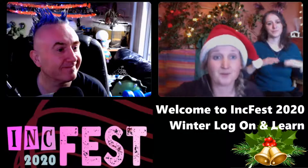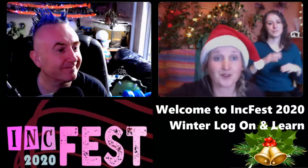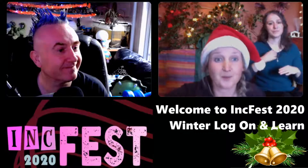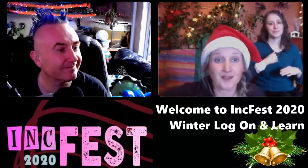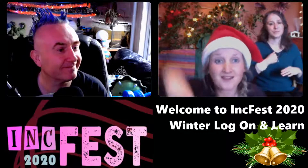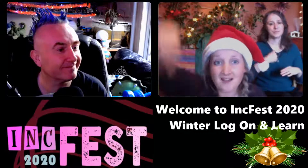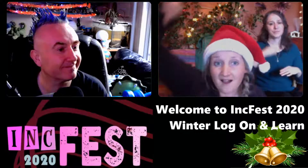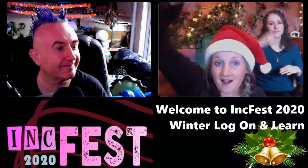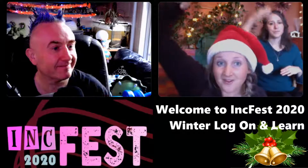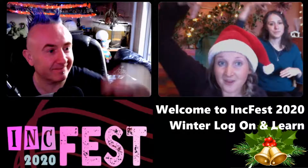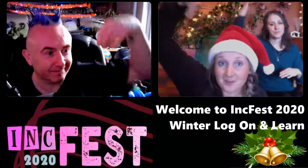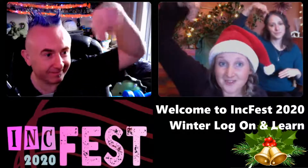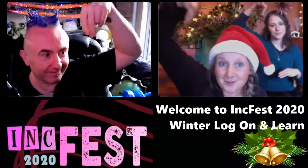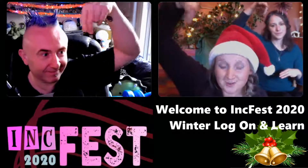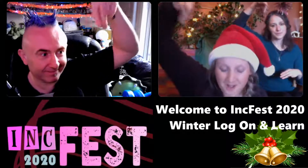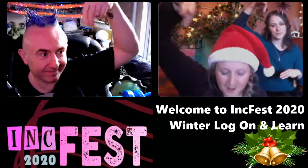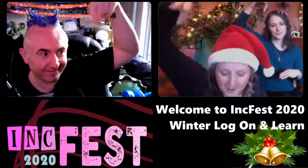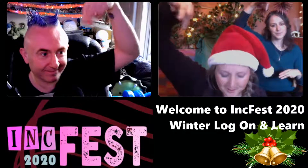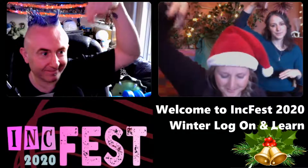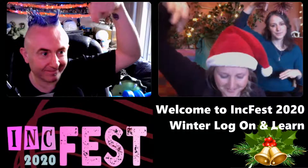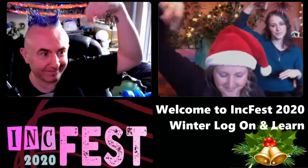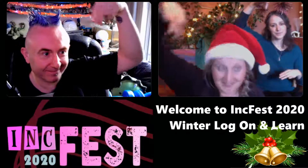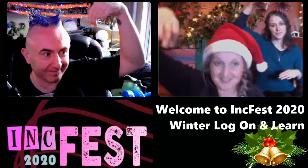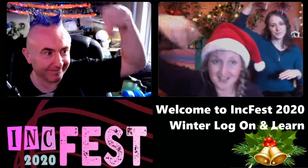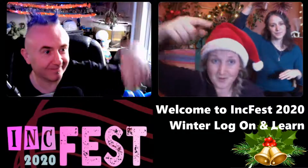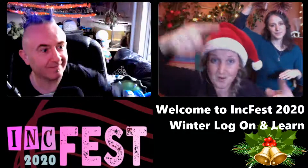be under the mistletoe. And it's saying,